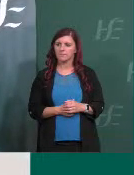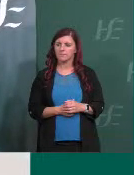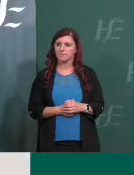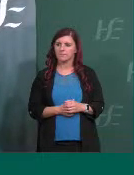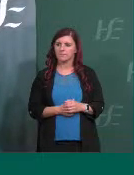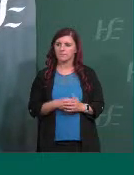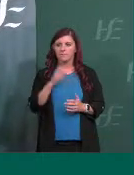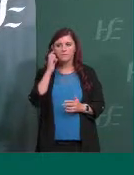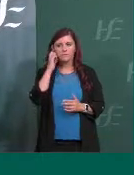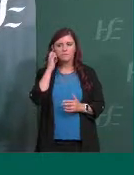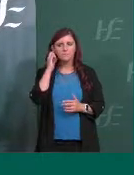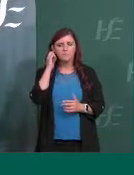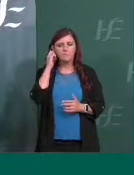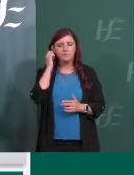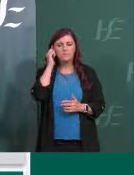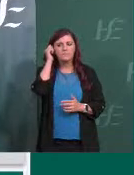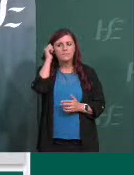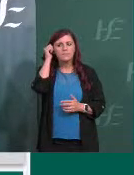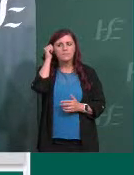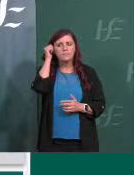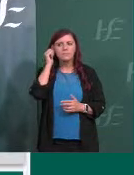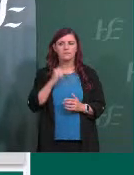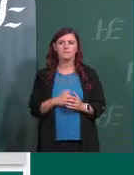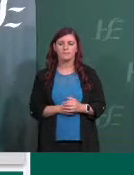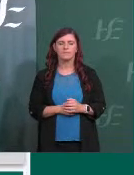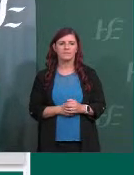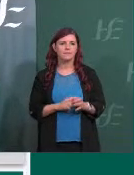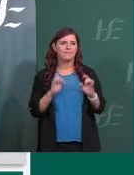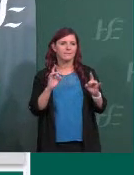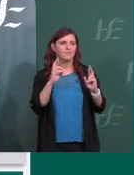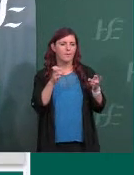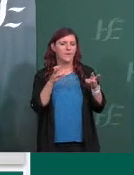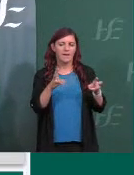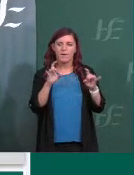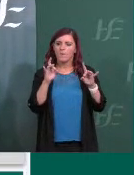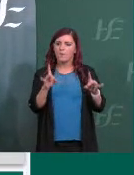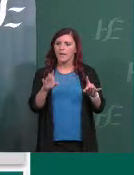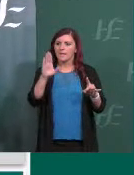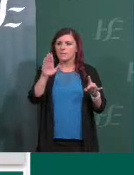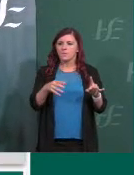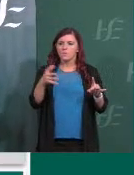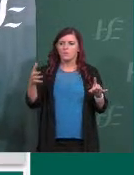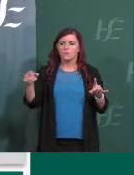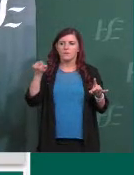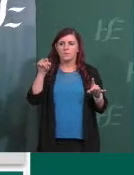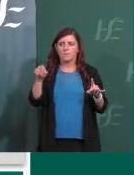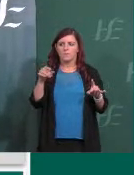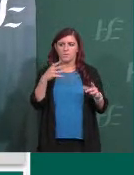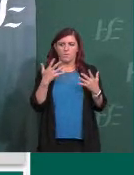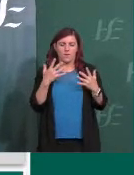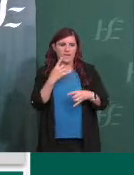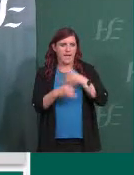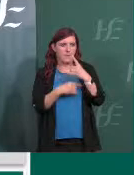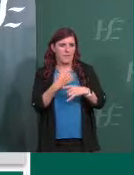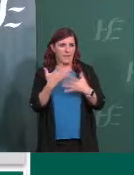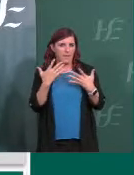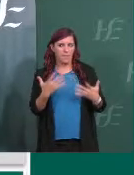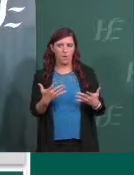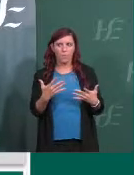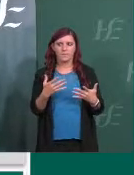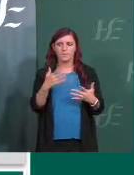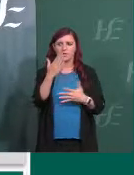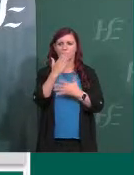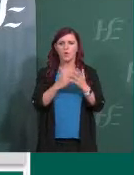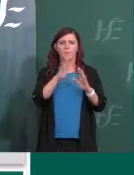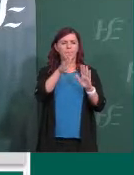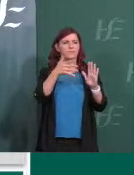I hope I'm going forward. Okay, yeah, okay. So I'm going to start to talk a little bit about healthcare-associated infection, and some of these are